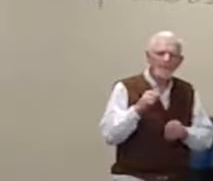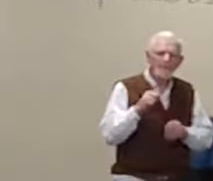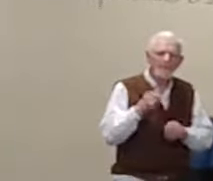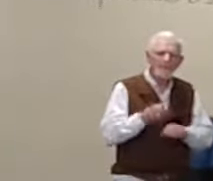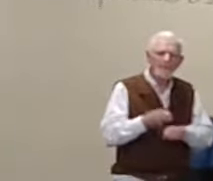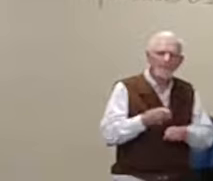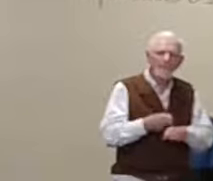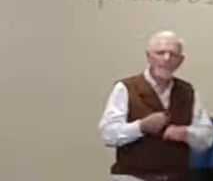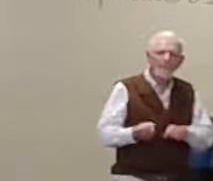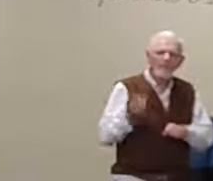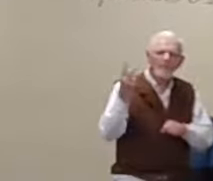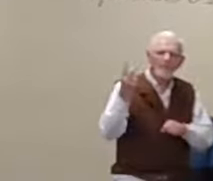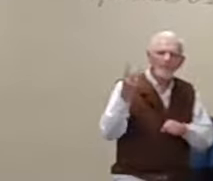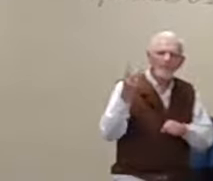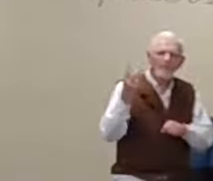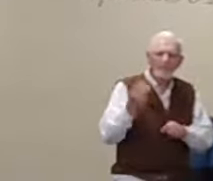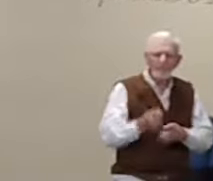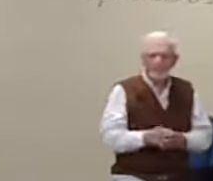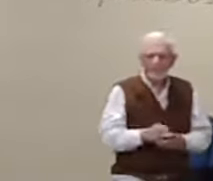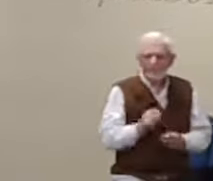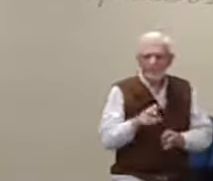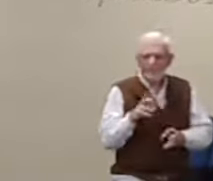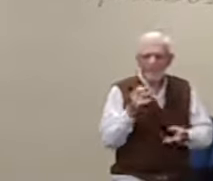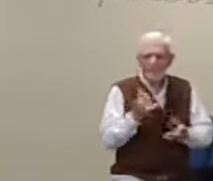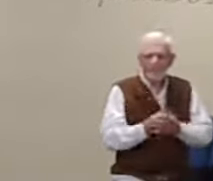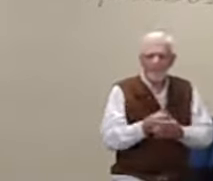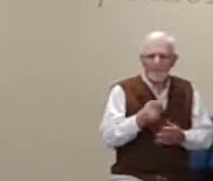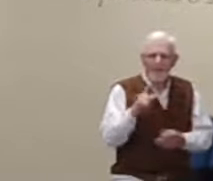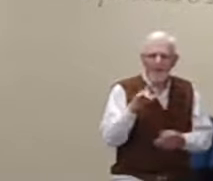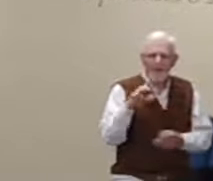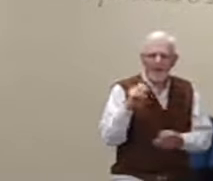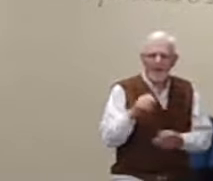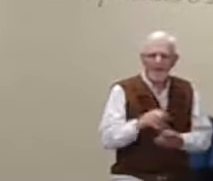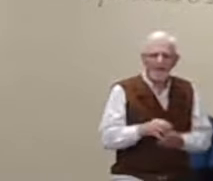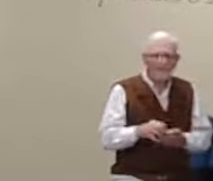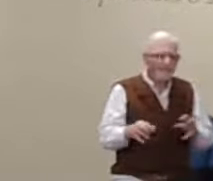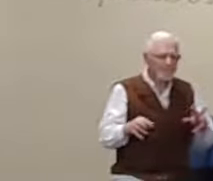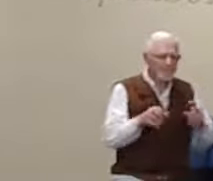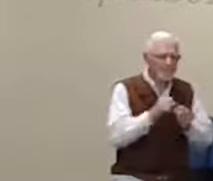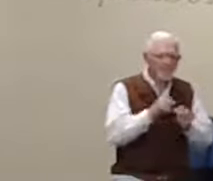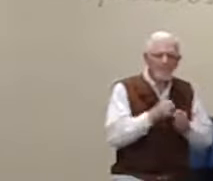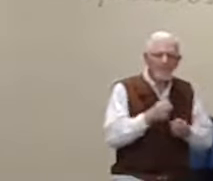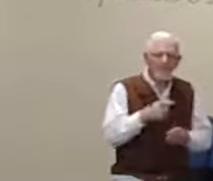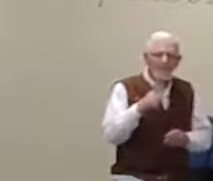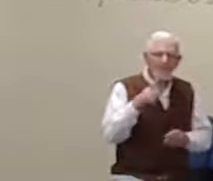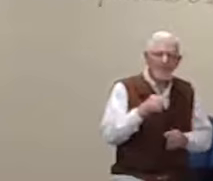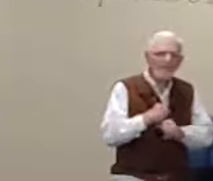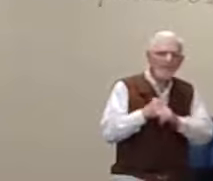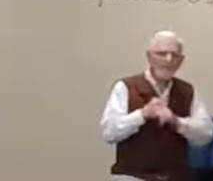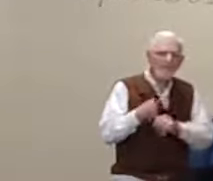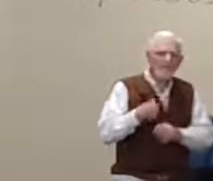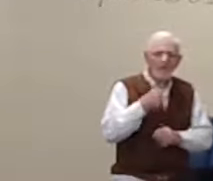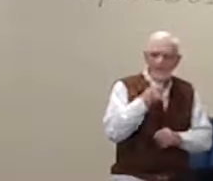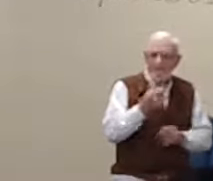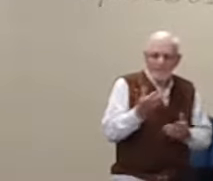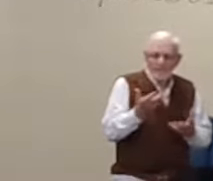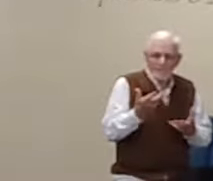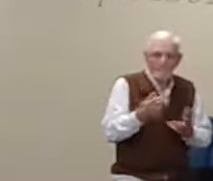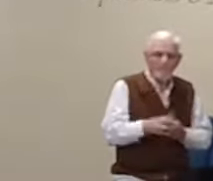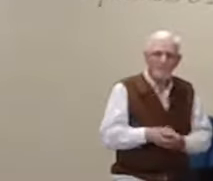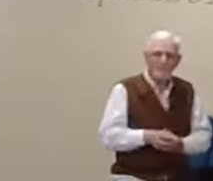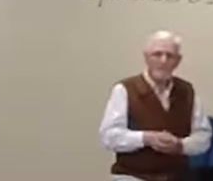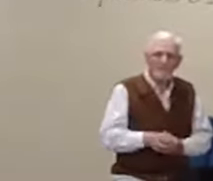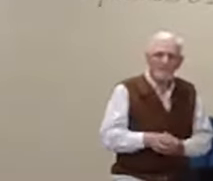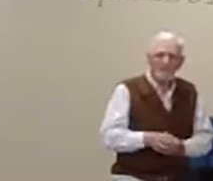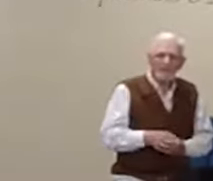done this a couple times. I'll go fight a lion barehanded. I got nothing else going on. Lord will protect me. If he doesn't, he doesn't. Like the plumbers